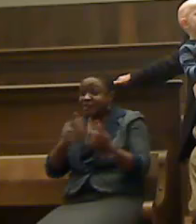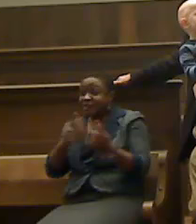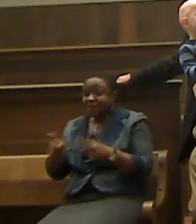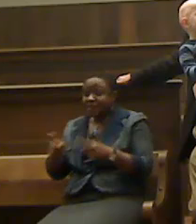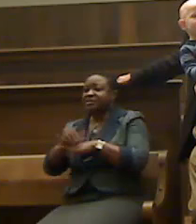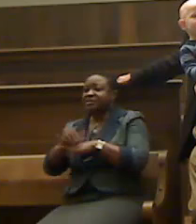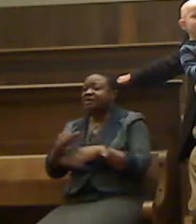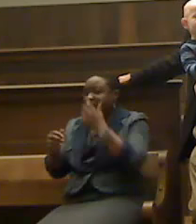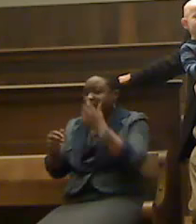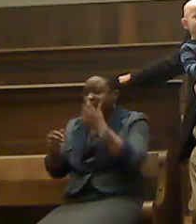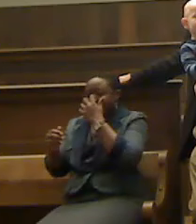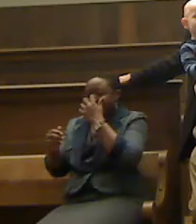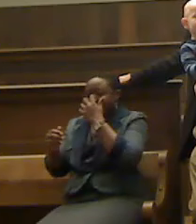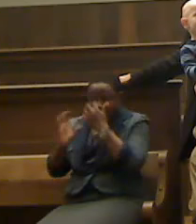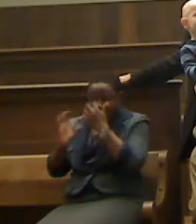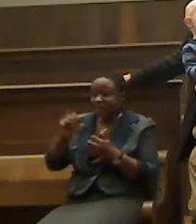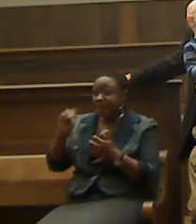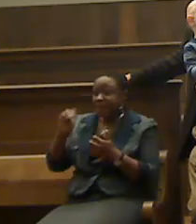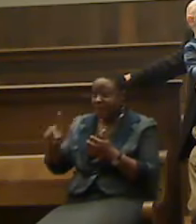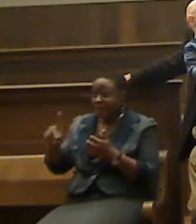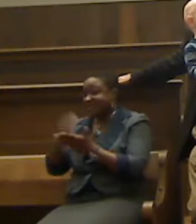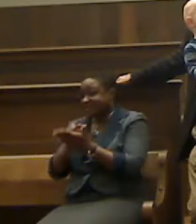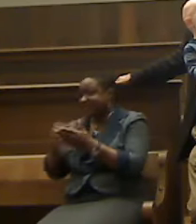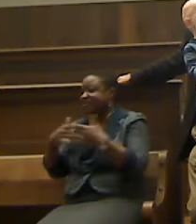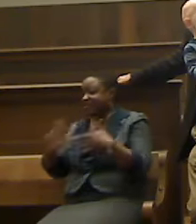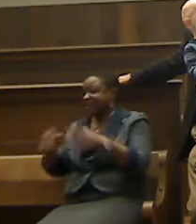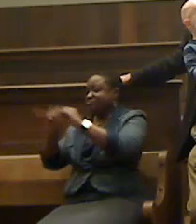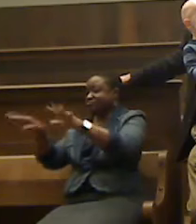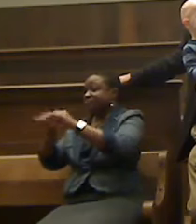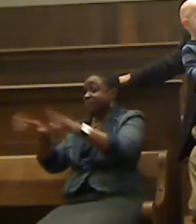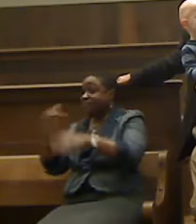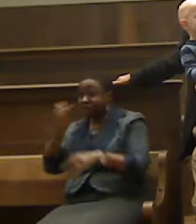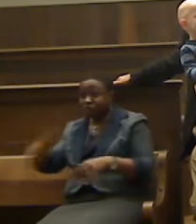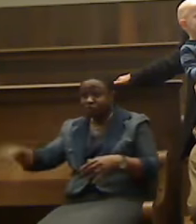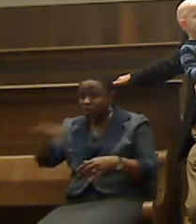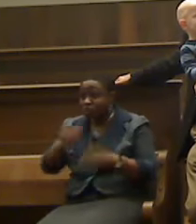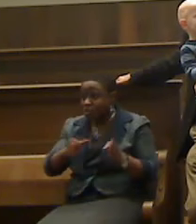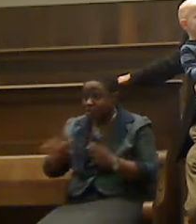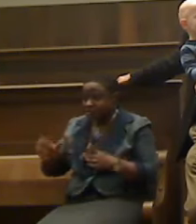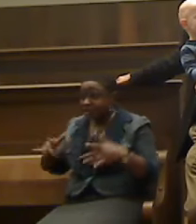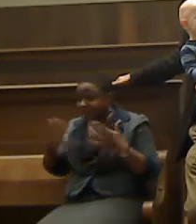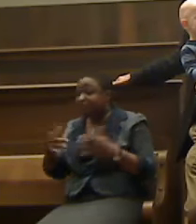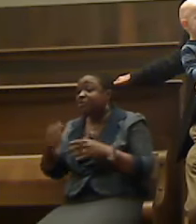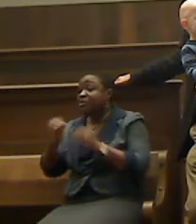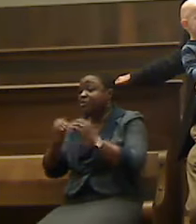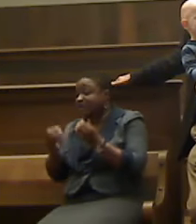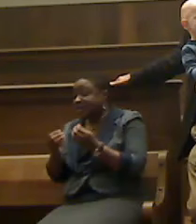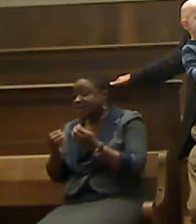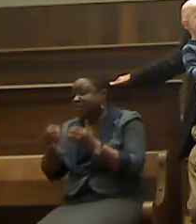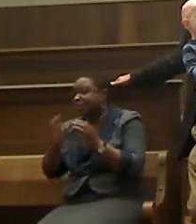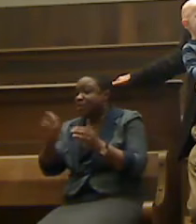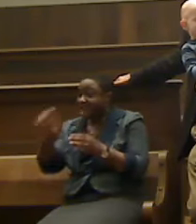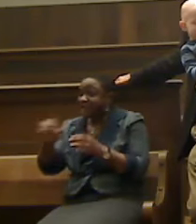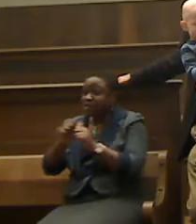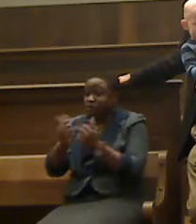Virginia, Maryland, and DC lists. And if you are organizing events that Organic Consumers Association members should hear about locally, please let me